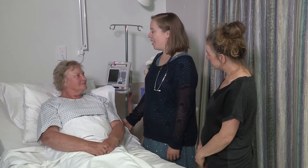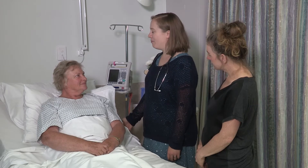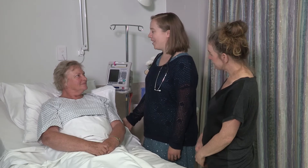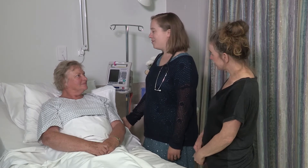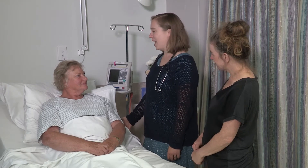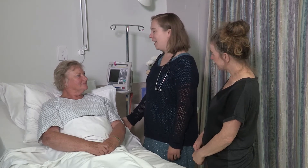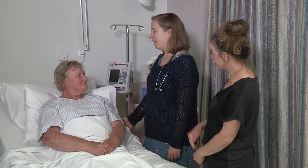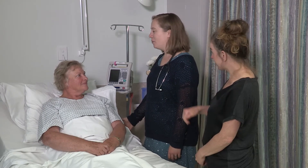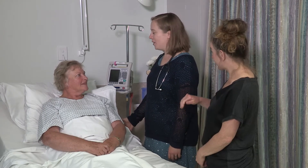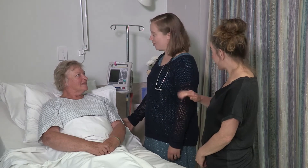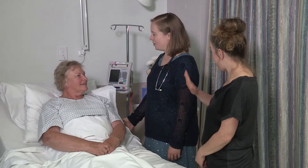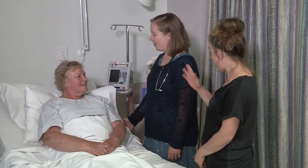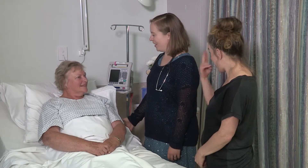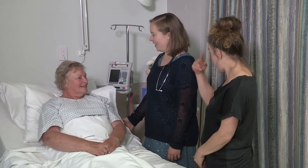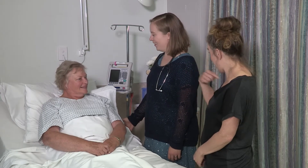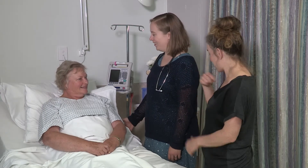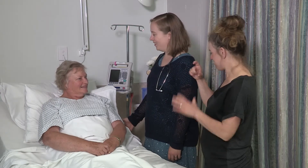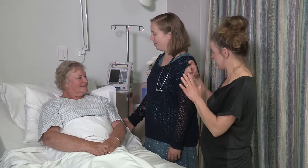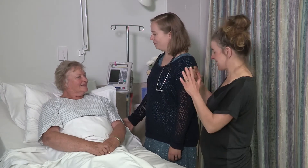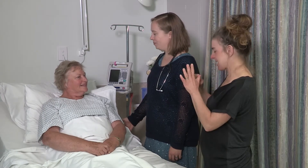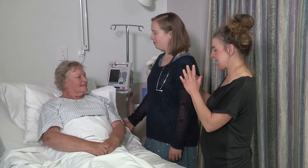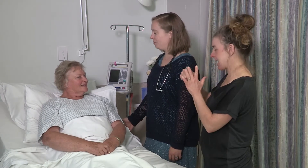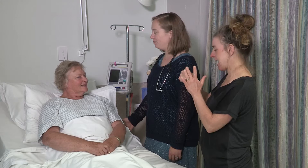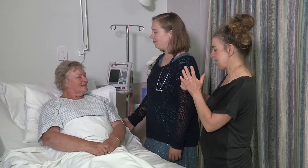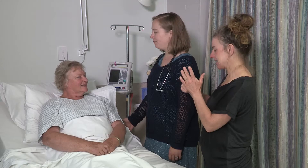Hi Pam, my name's Caitlin. I'll be your doctor while you're here.